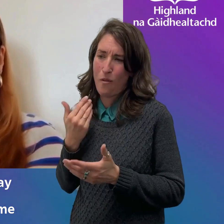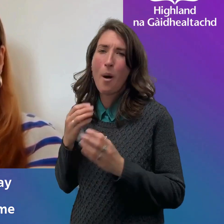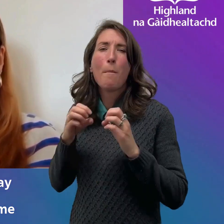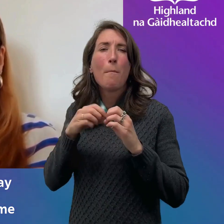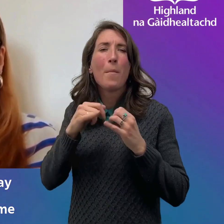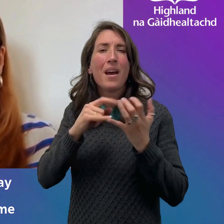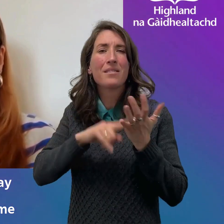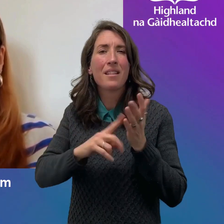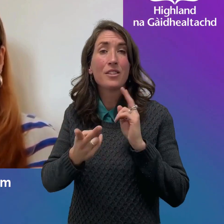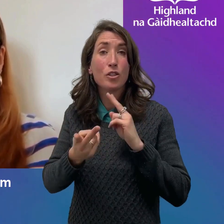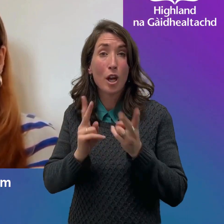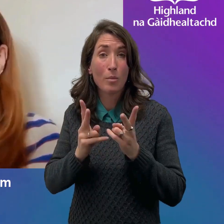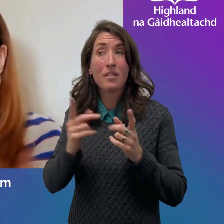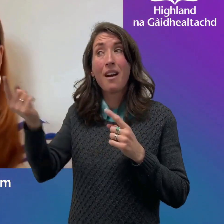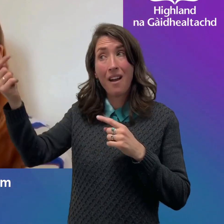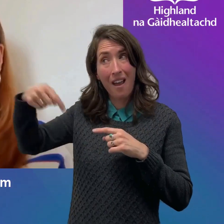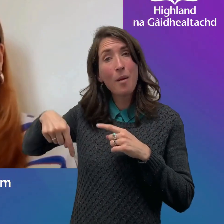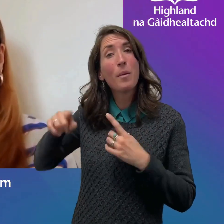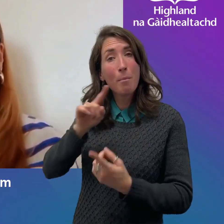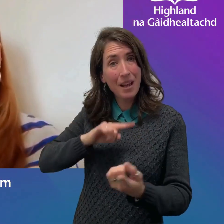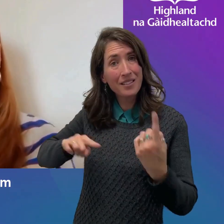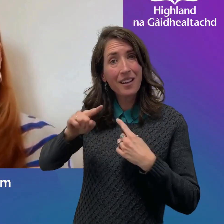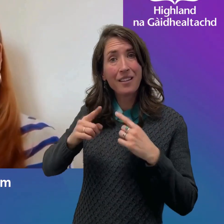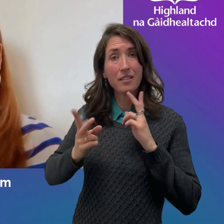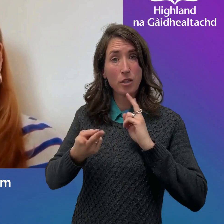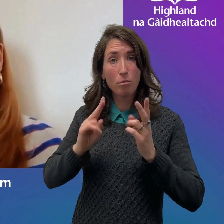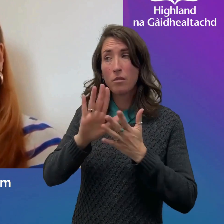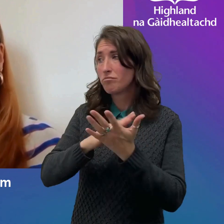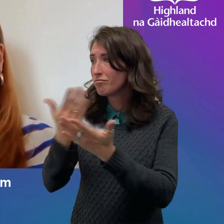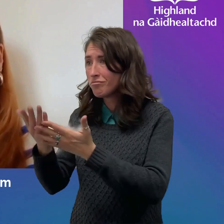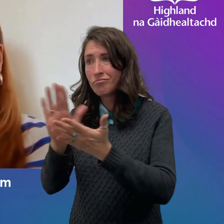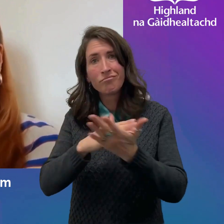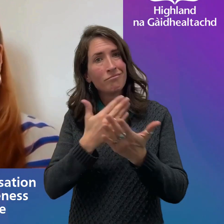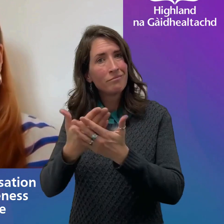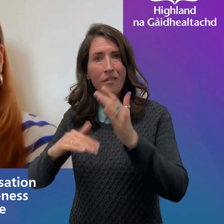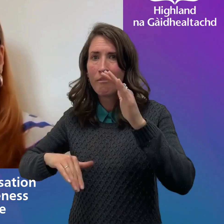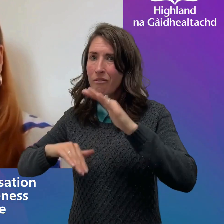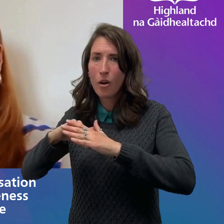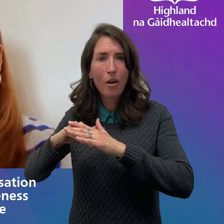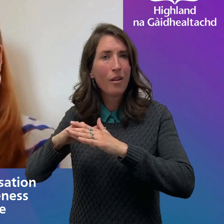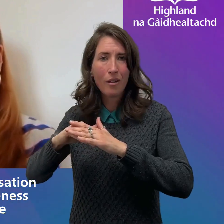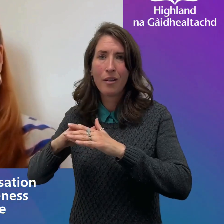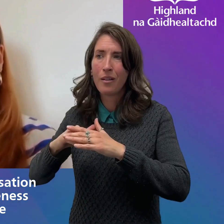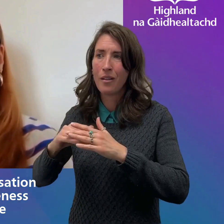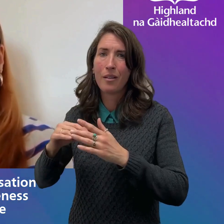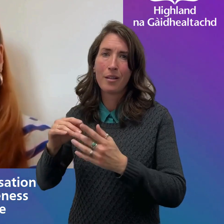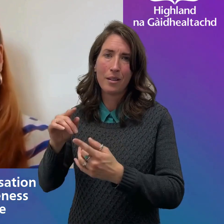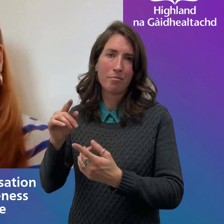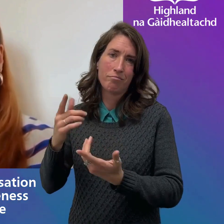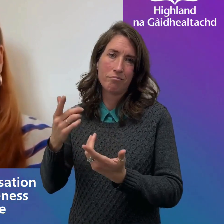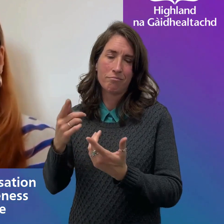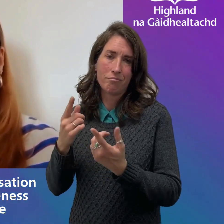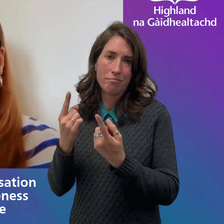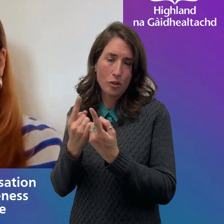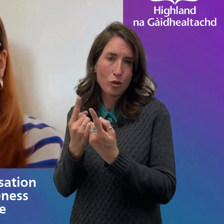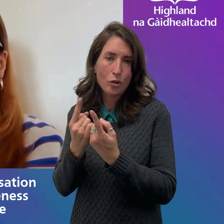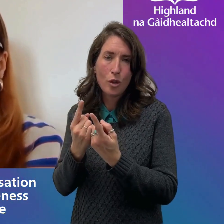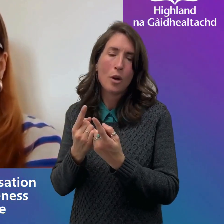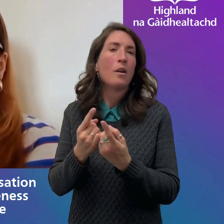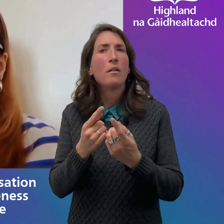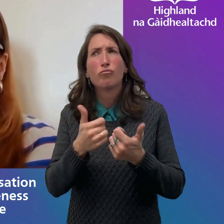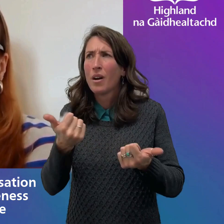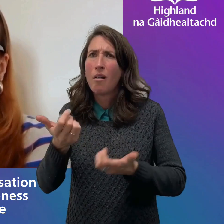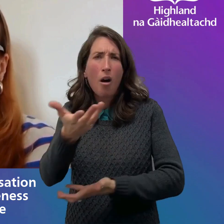BSL interpreter come and interpret that whole item and that was fantastic and we had a really rich conversation about how we can raise awareness